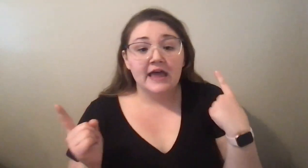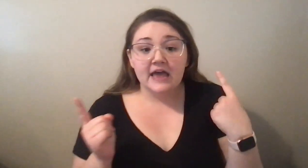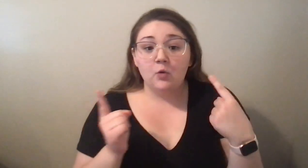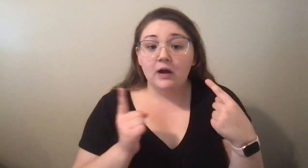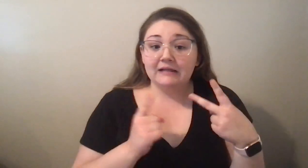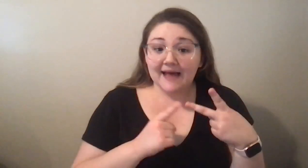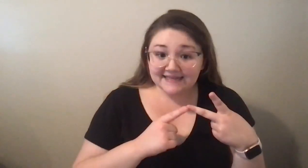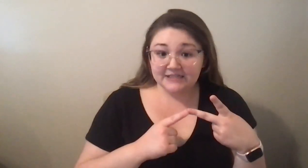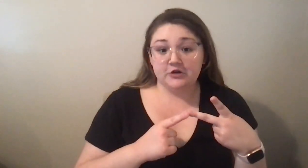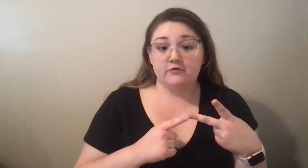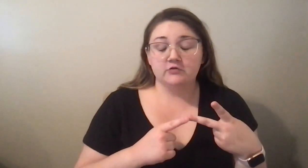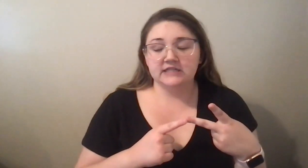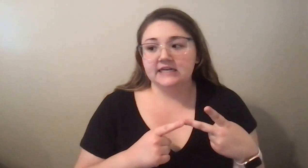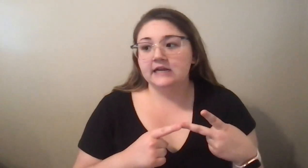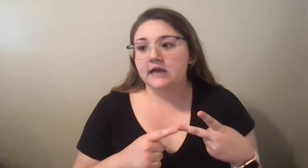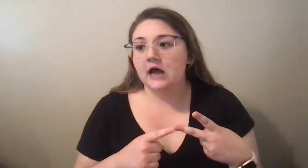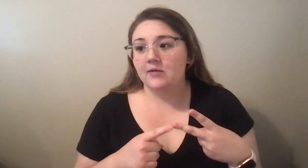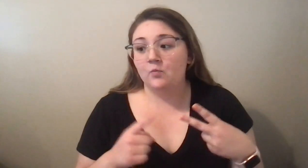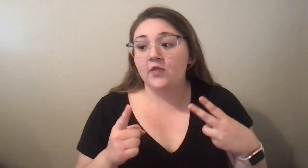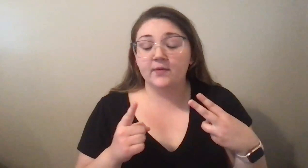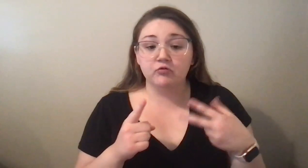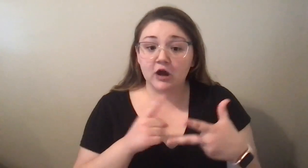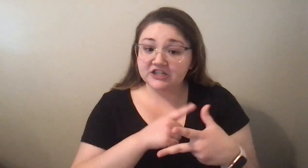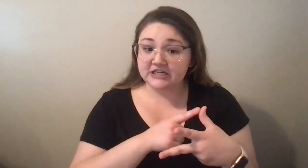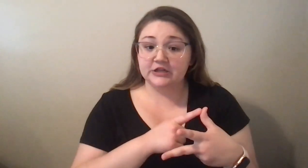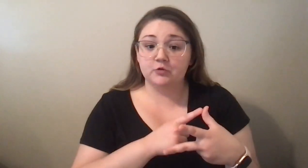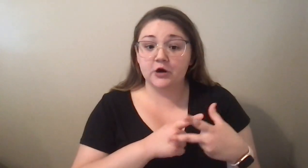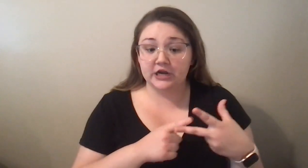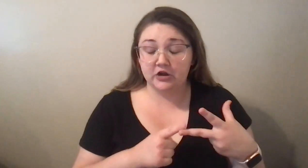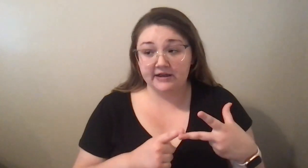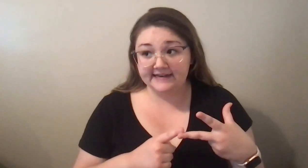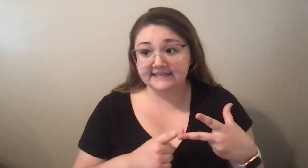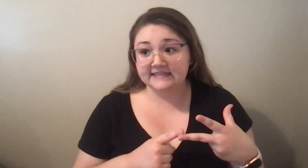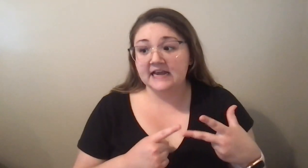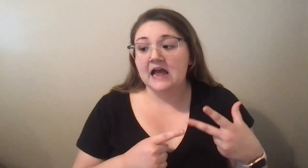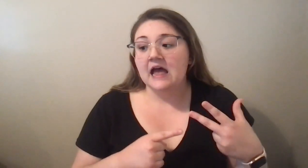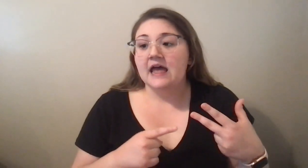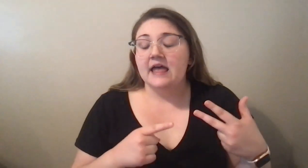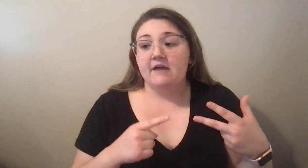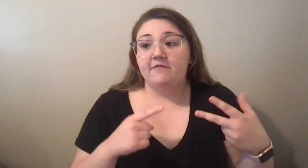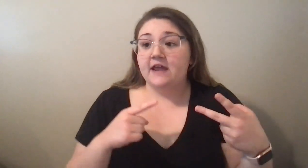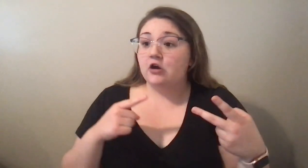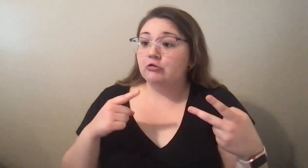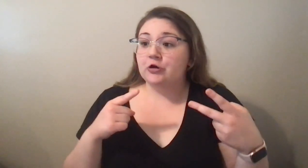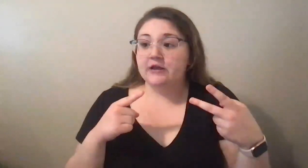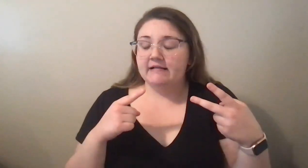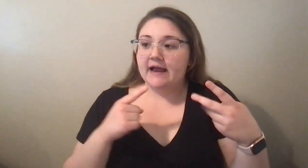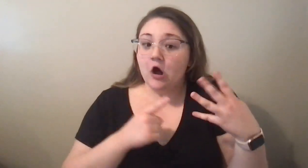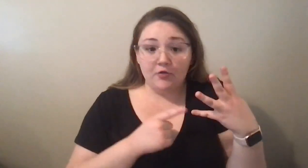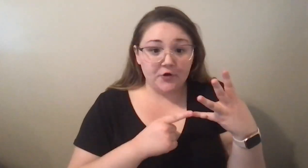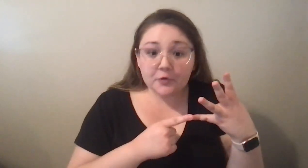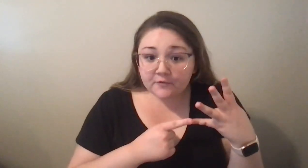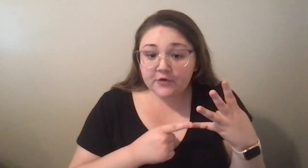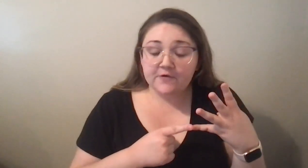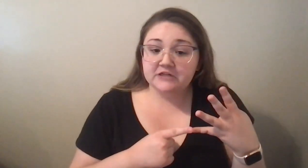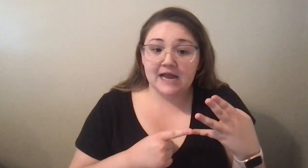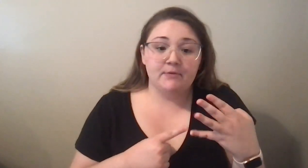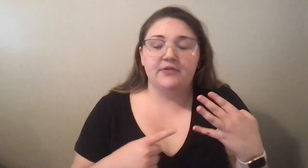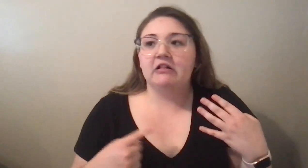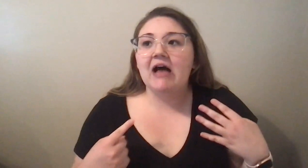teaching, what class they're enrolled in, what the project they're working on is, if they are learning like on their own for the first time